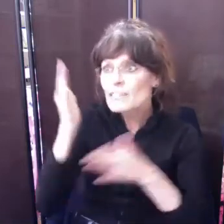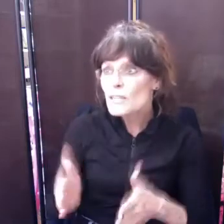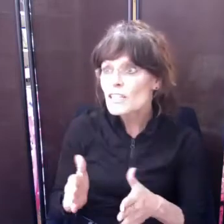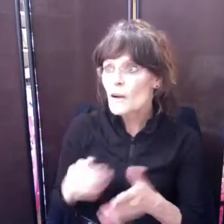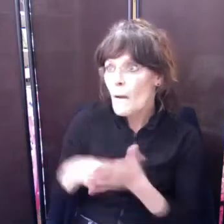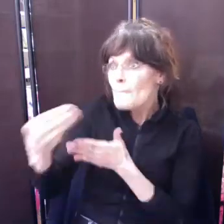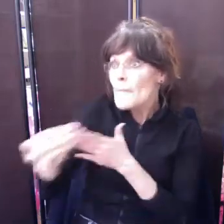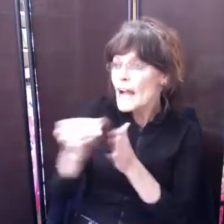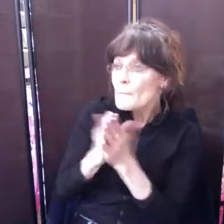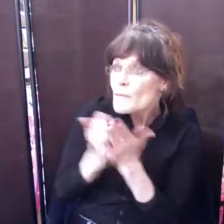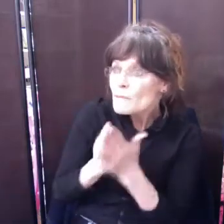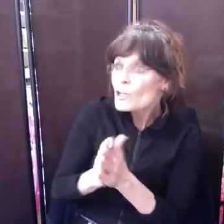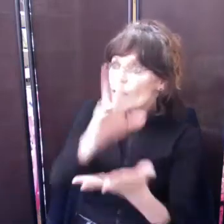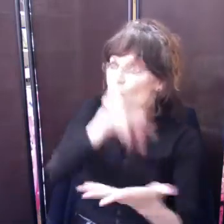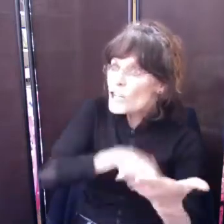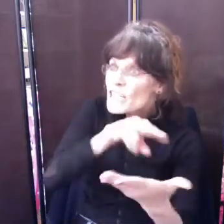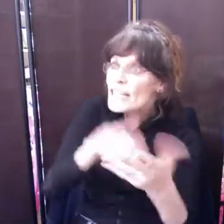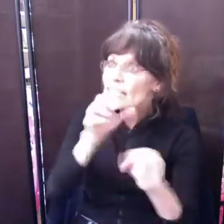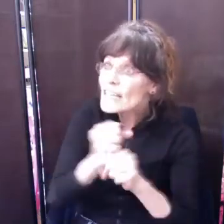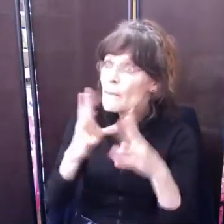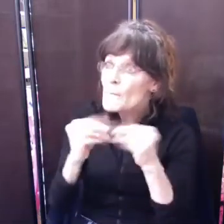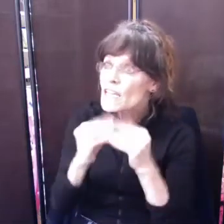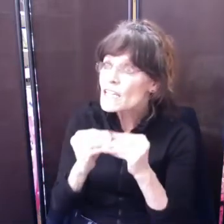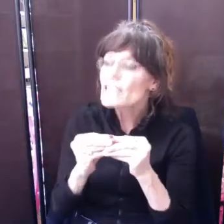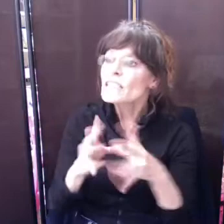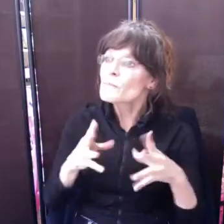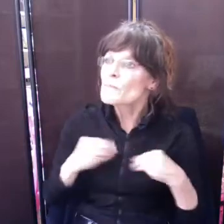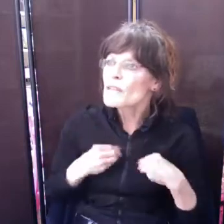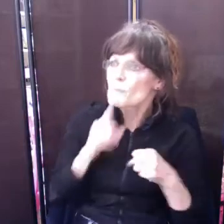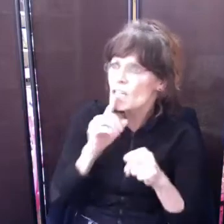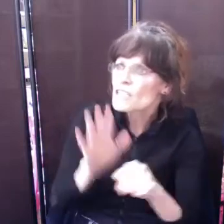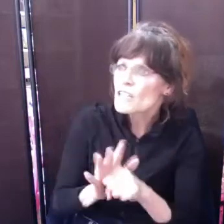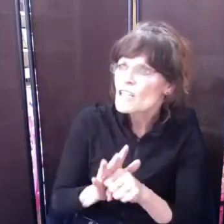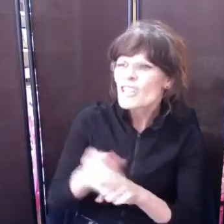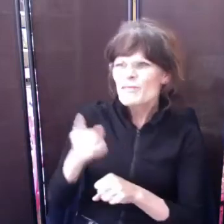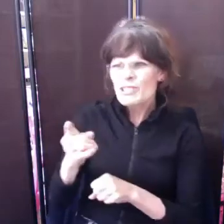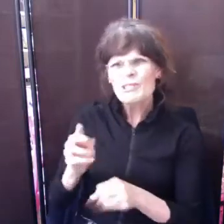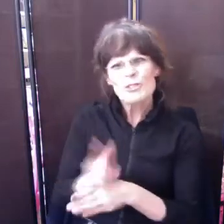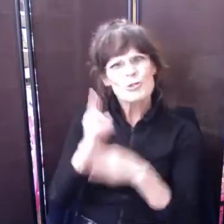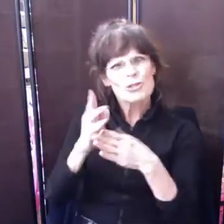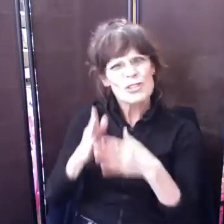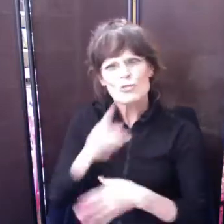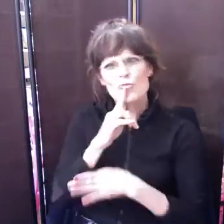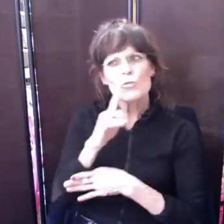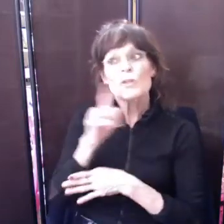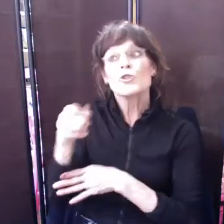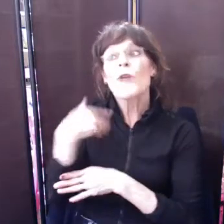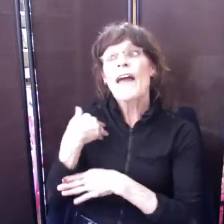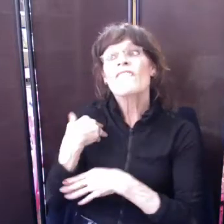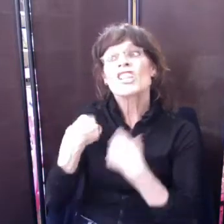commitment. He told me that I was essentially useless, but I had a car and I could drive other people to meetings. Now, I didn't like any of these